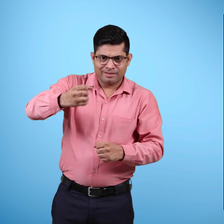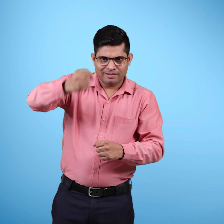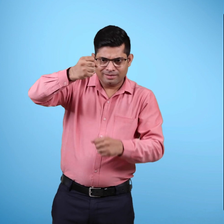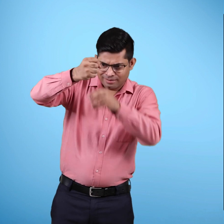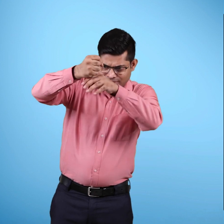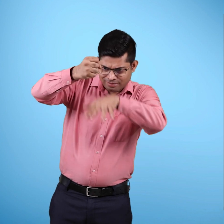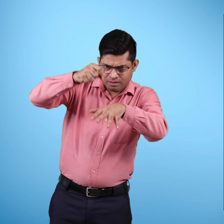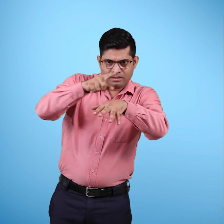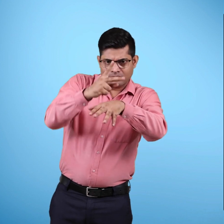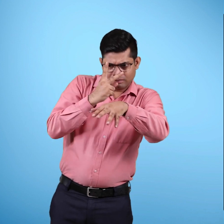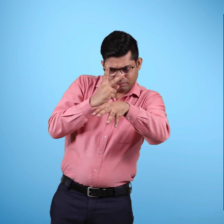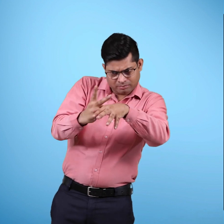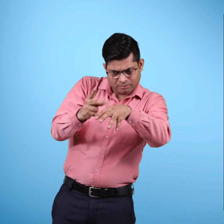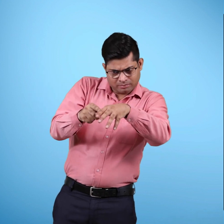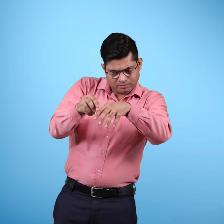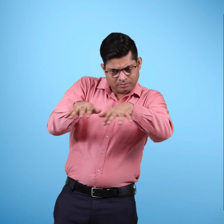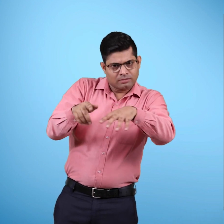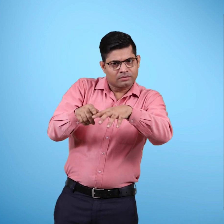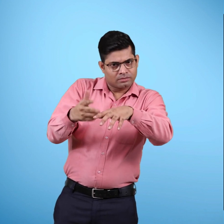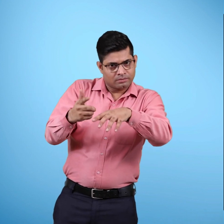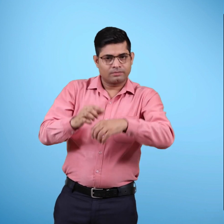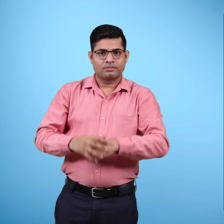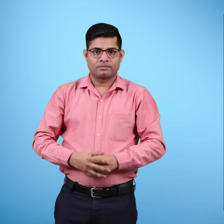Do you find that all of them have either the kind of roots